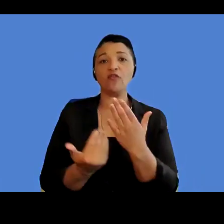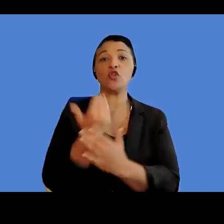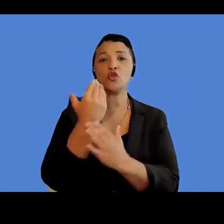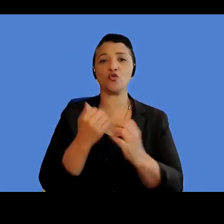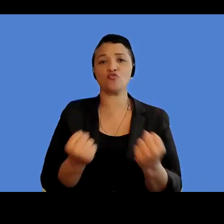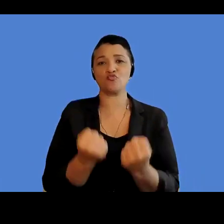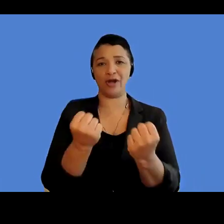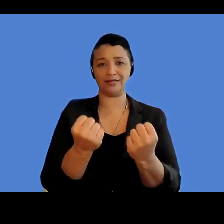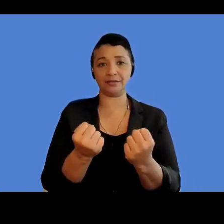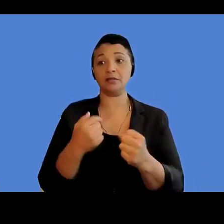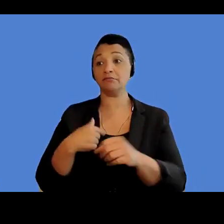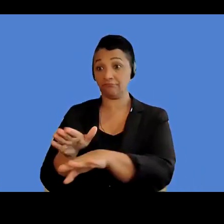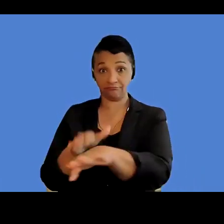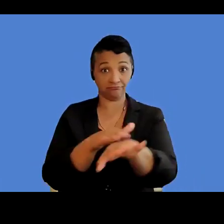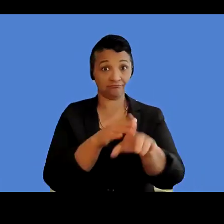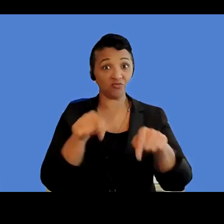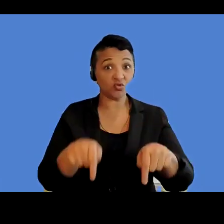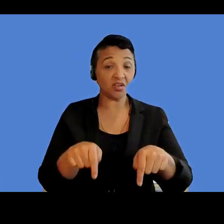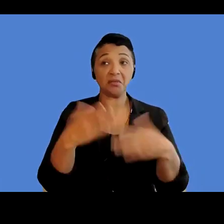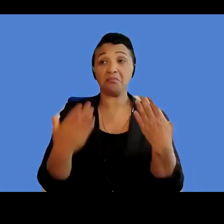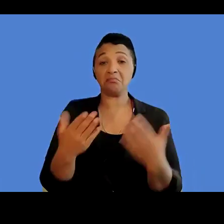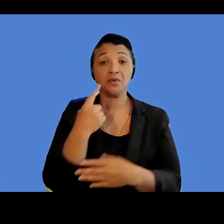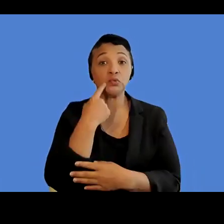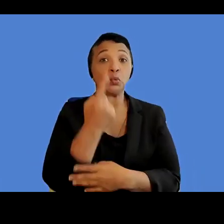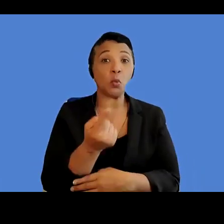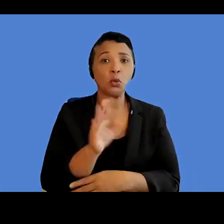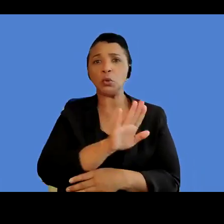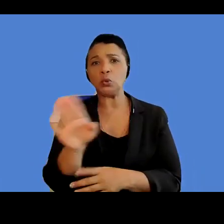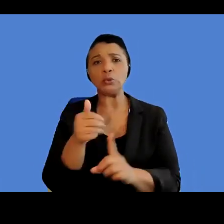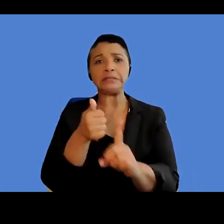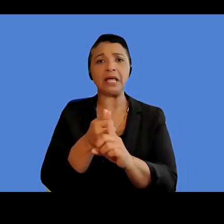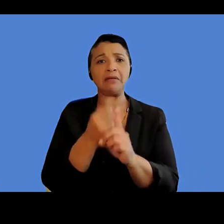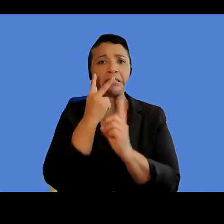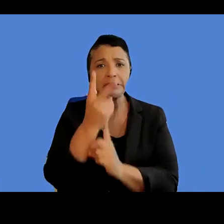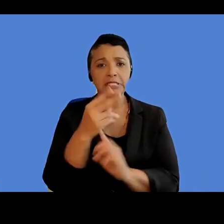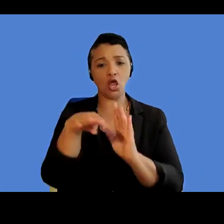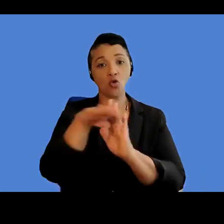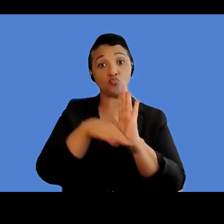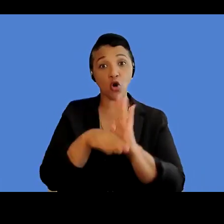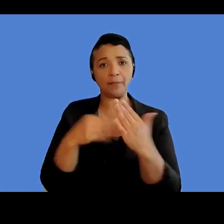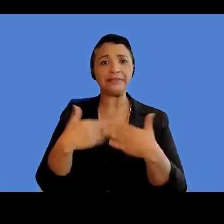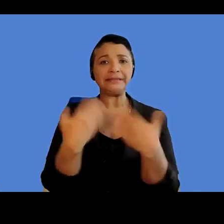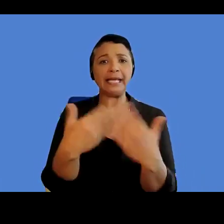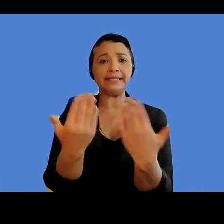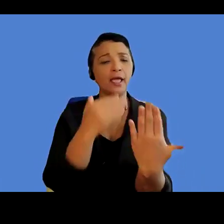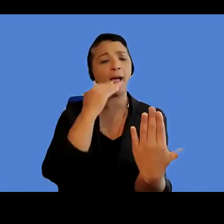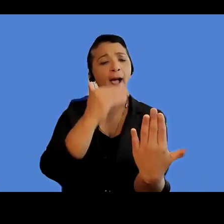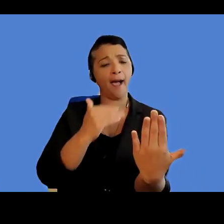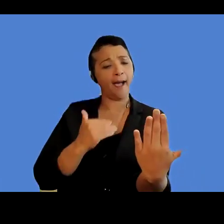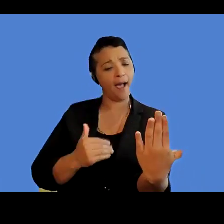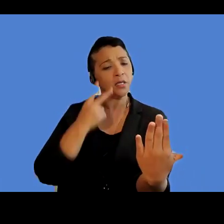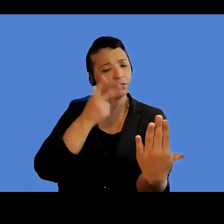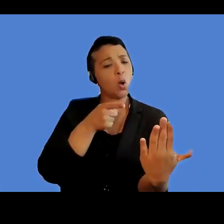you today, tomorrow, to look at the program and to look at the topics that are